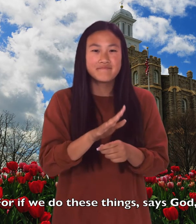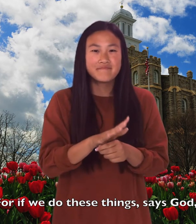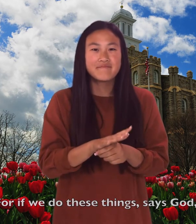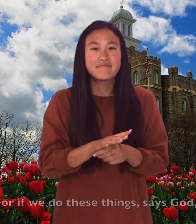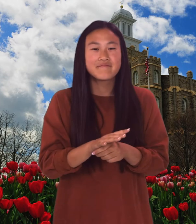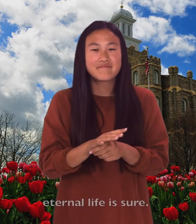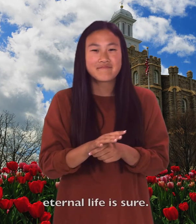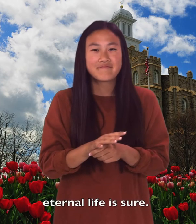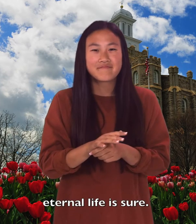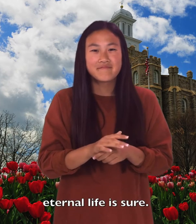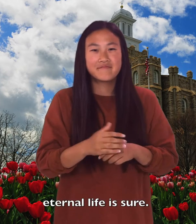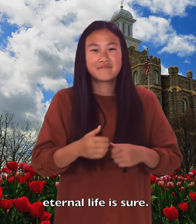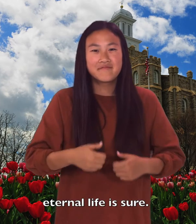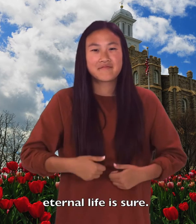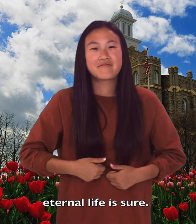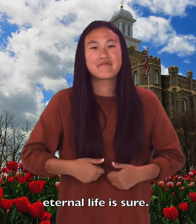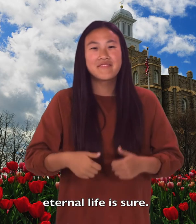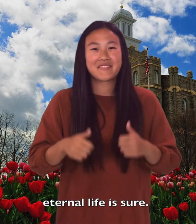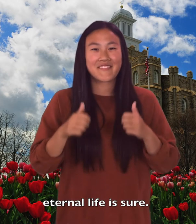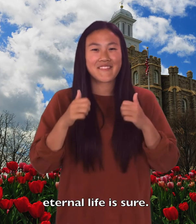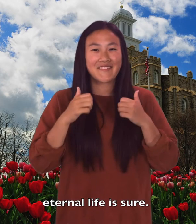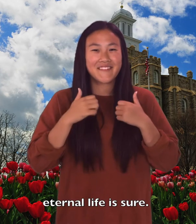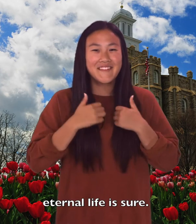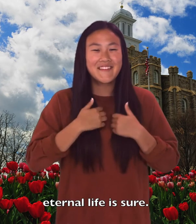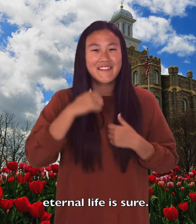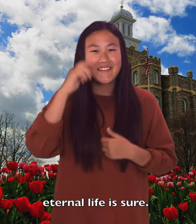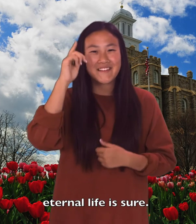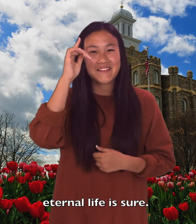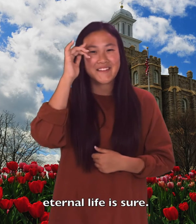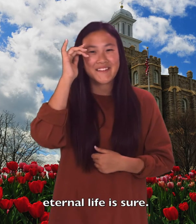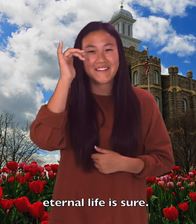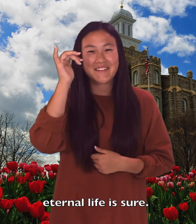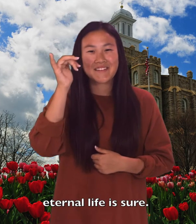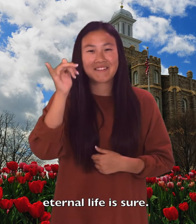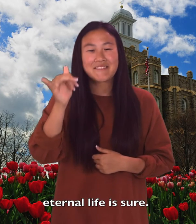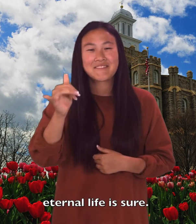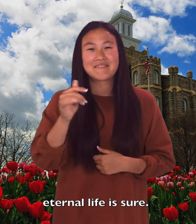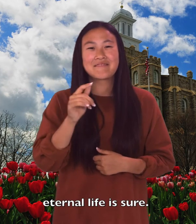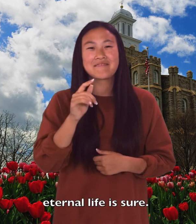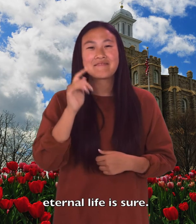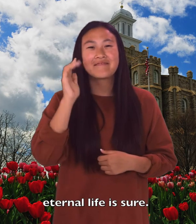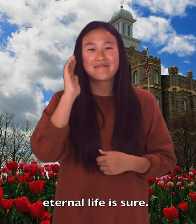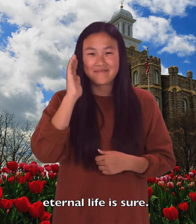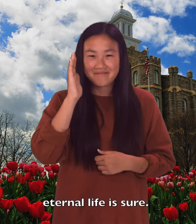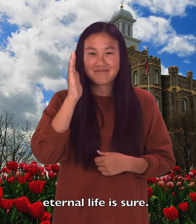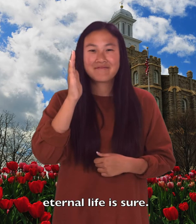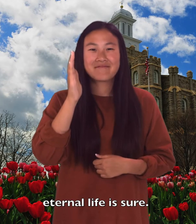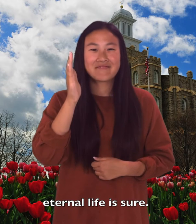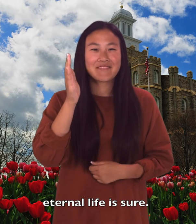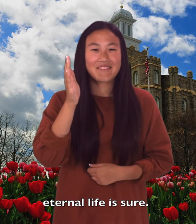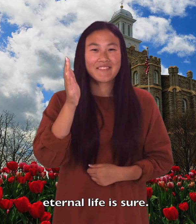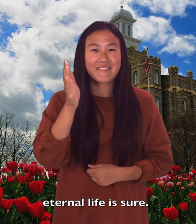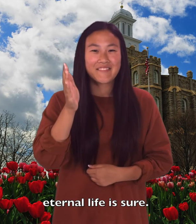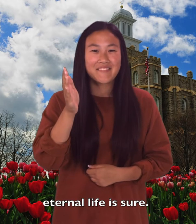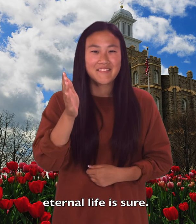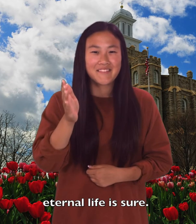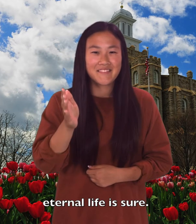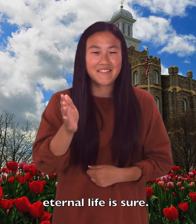Eternal life is sure